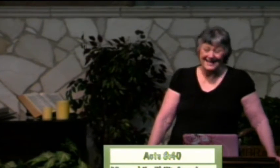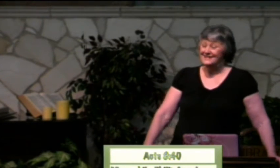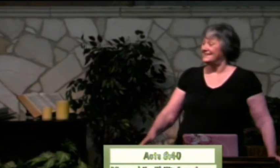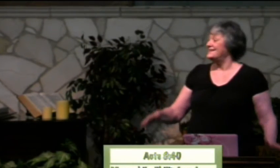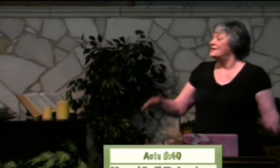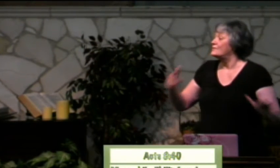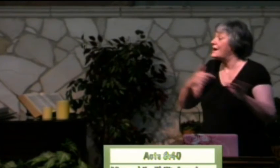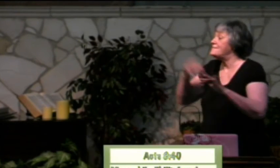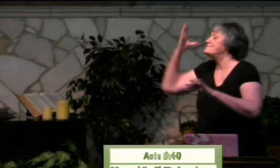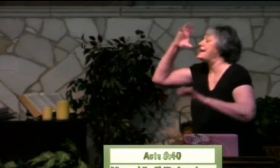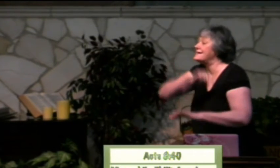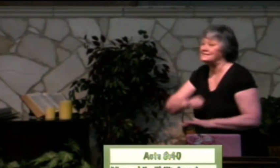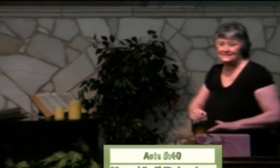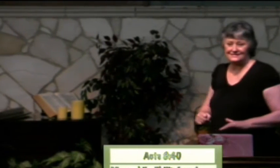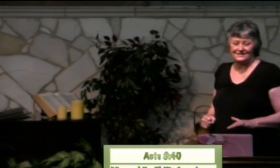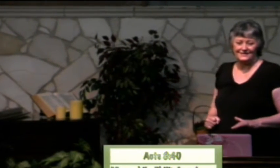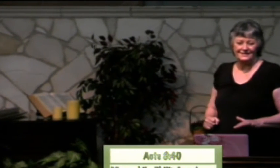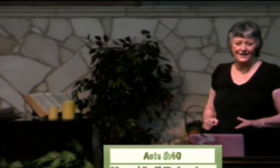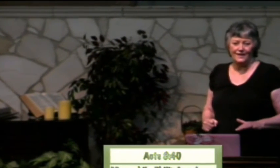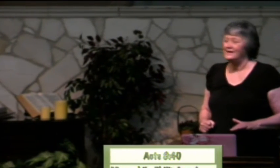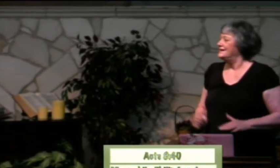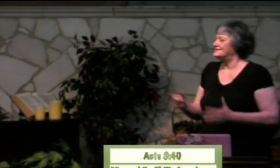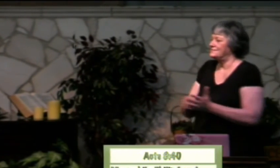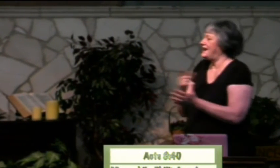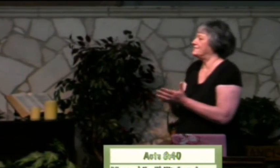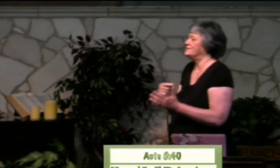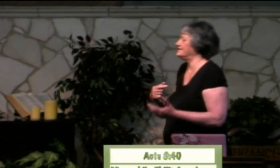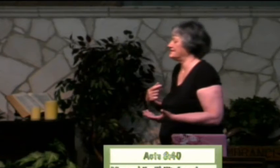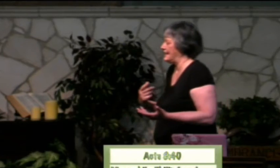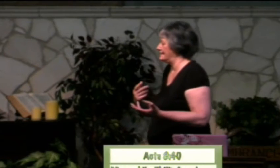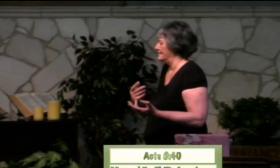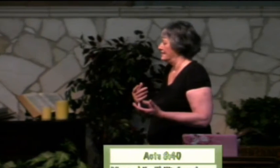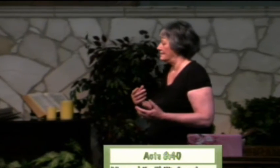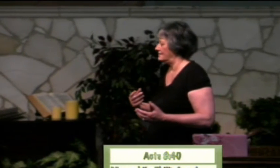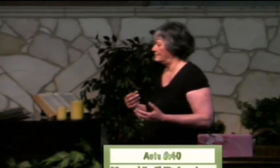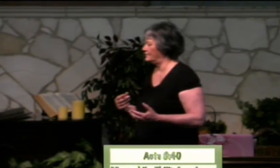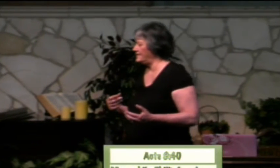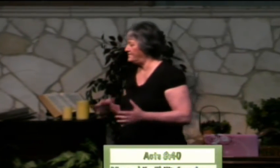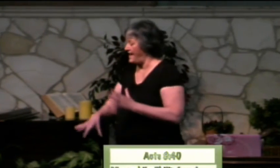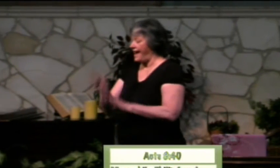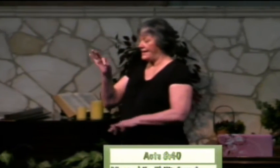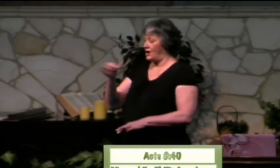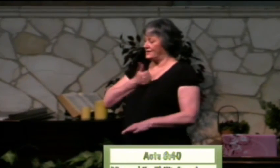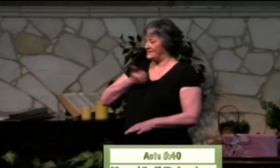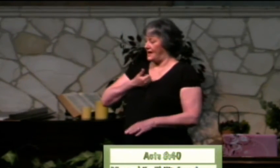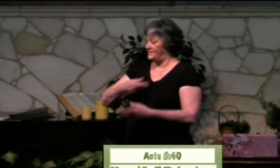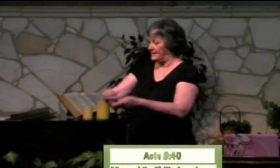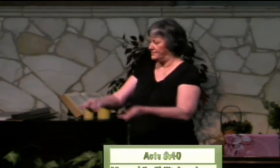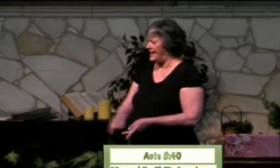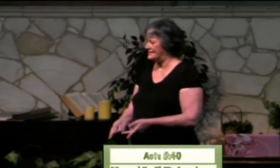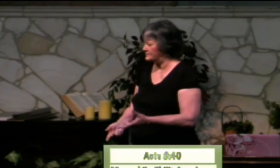See, we miss, you know, sometimes we're just like, we find ourselves in a place and we're just